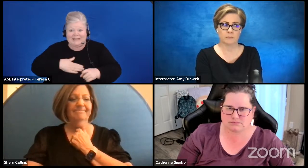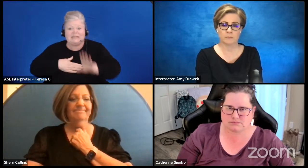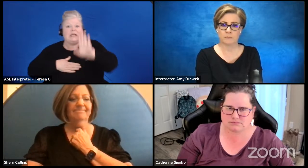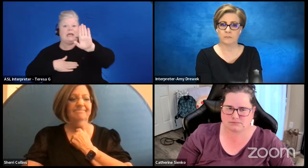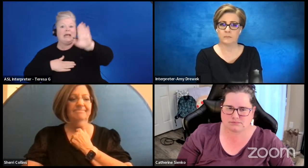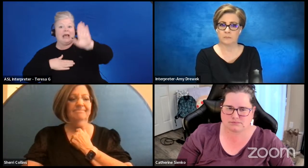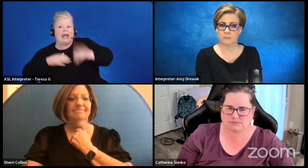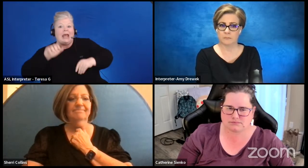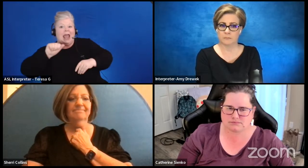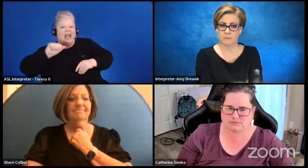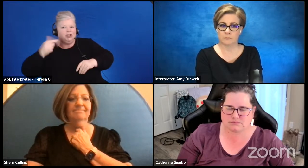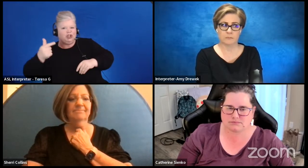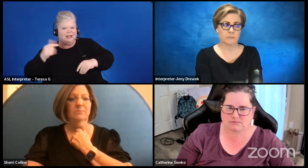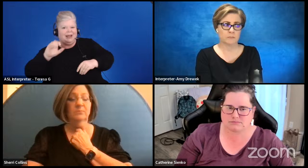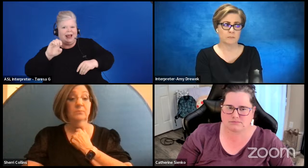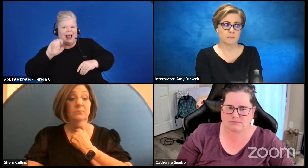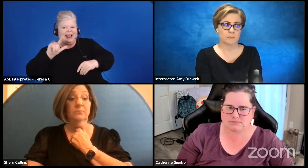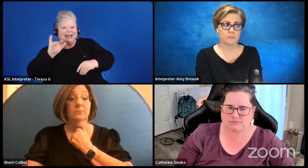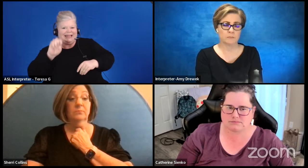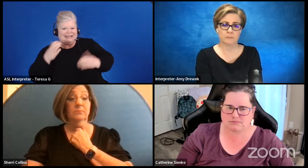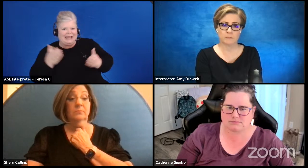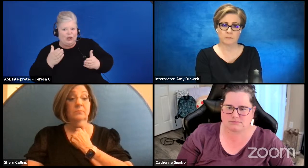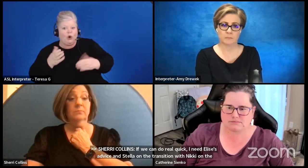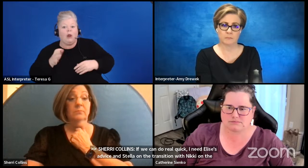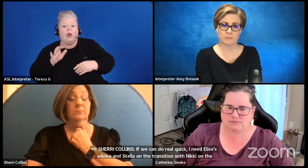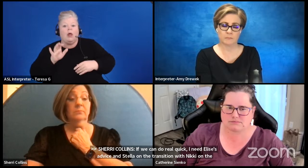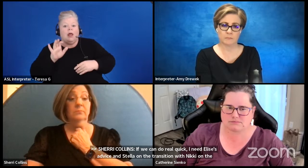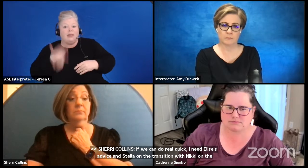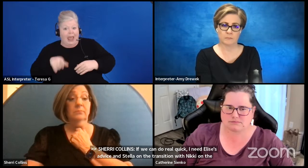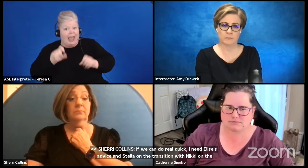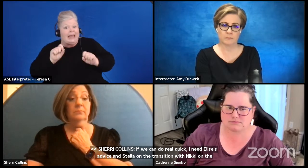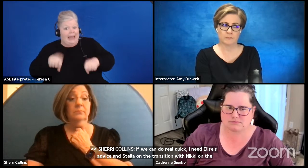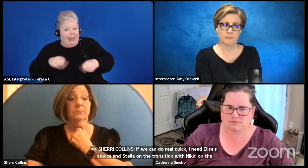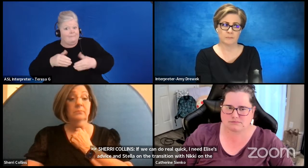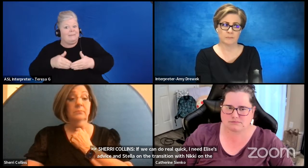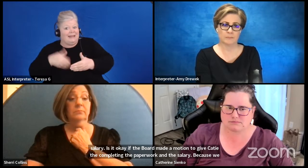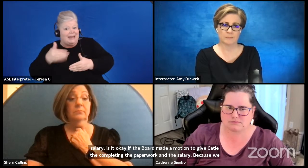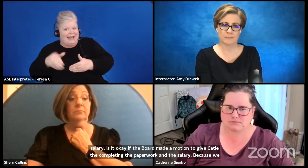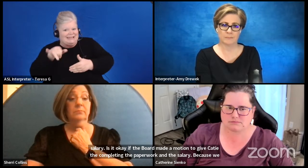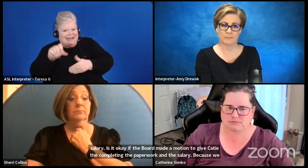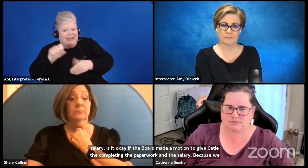is Elise. That can certainly be the next thing, but we need to finish